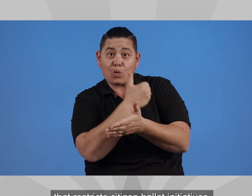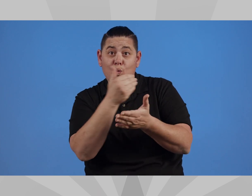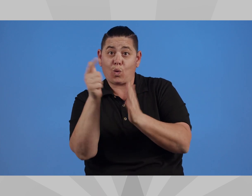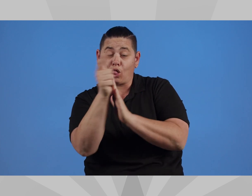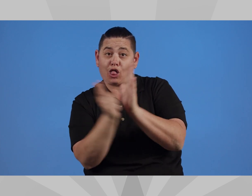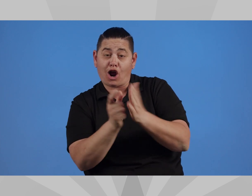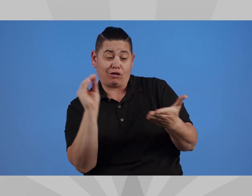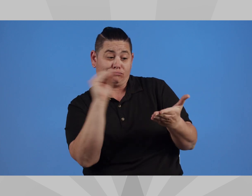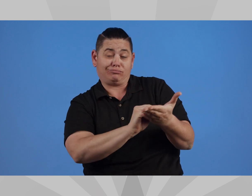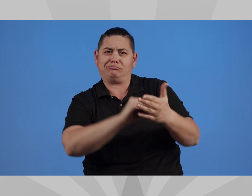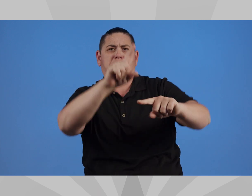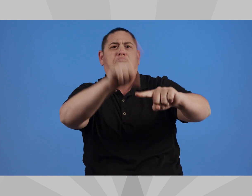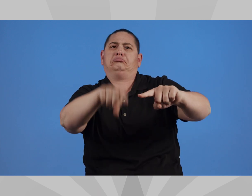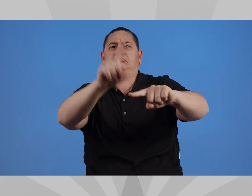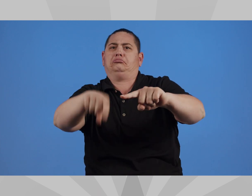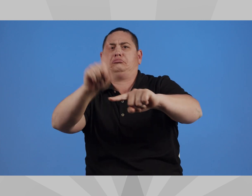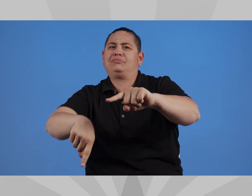initiatives.